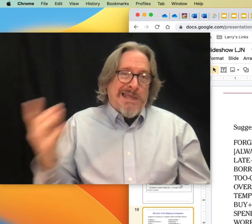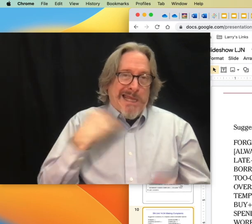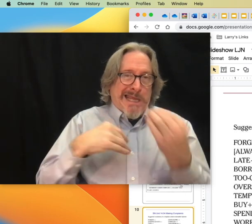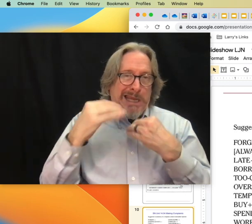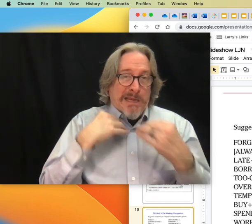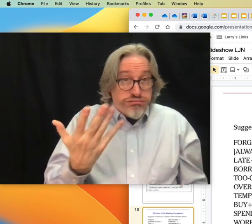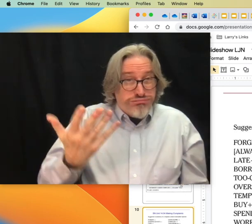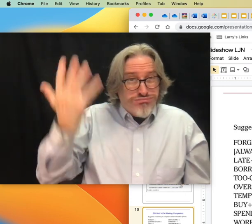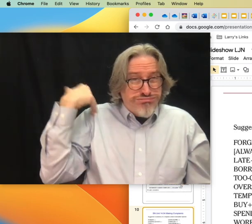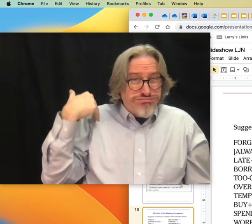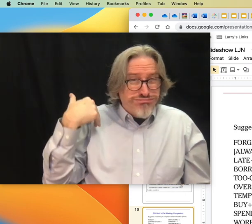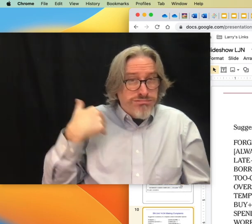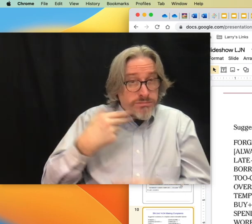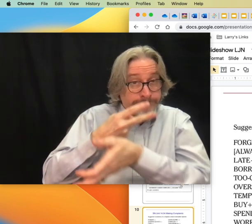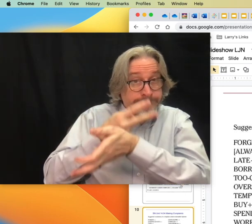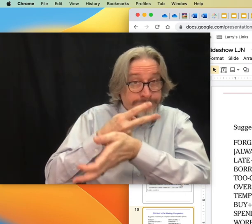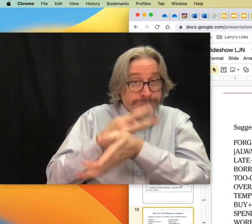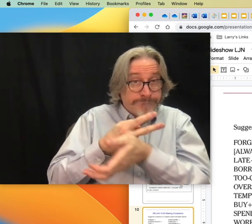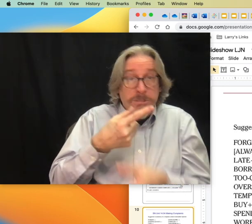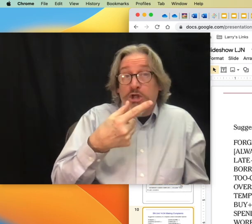food.